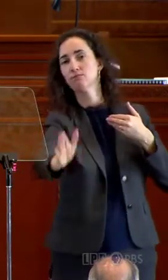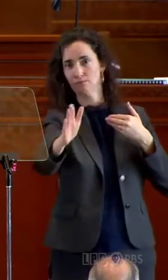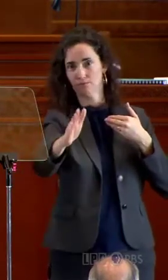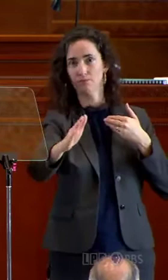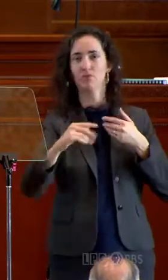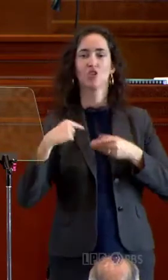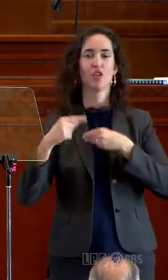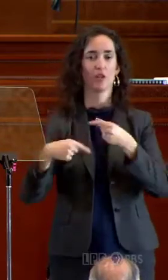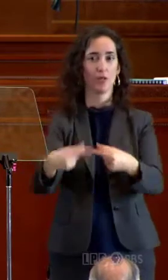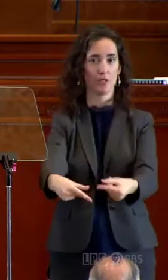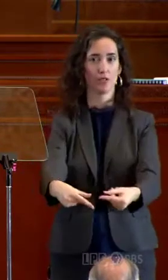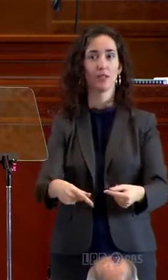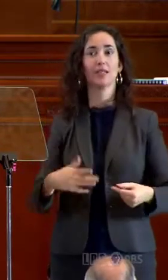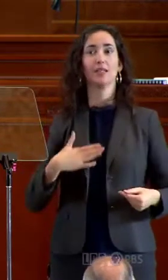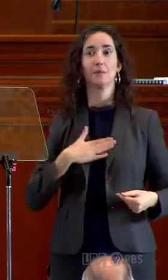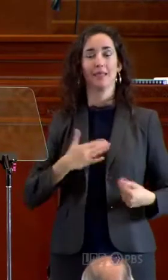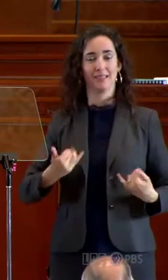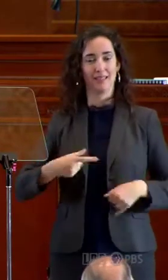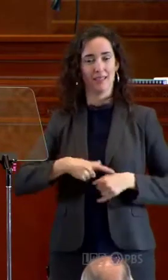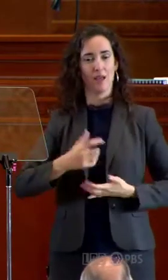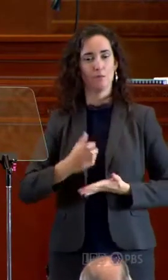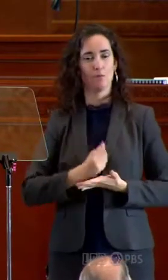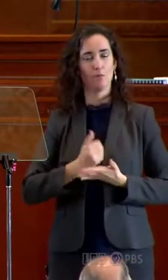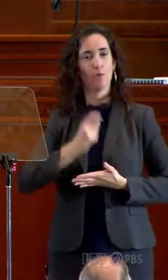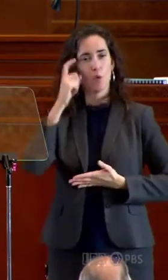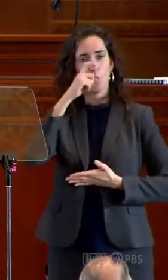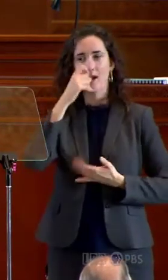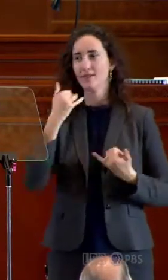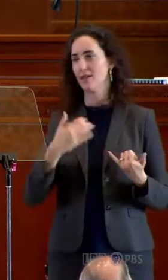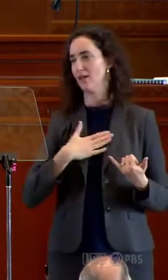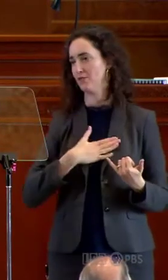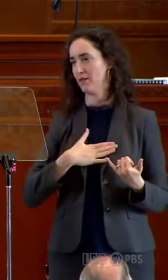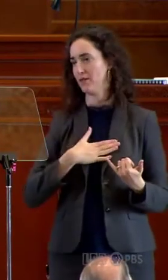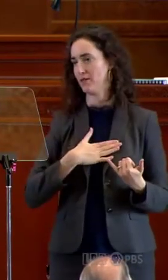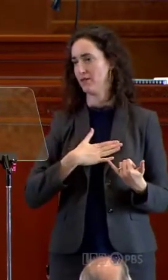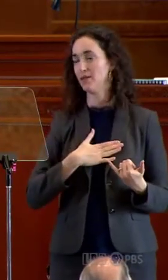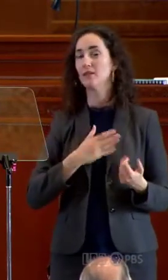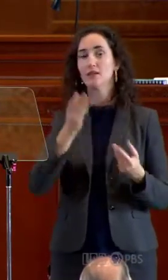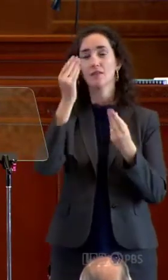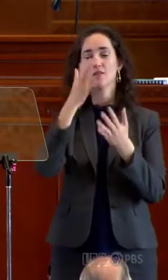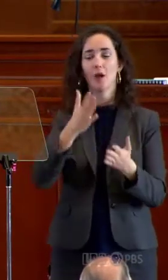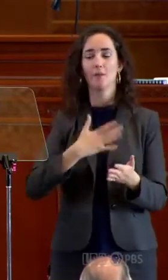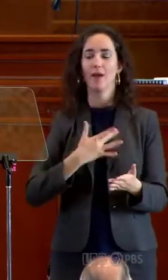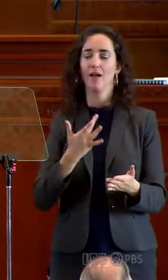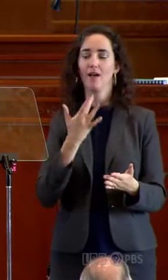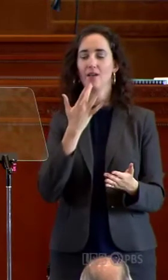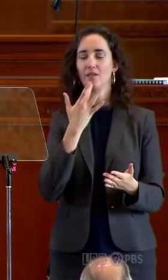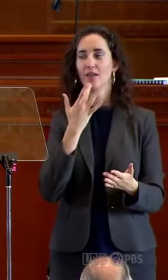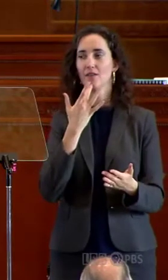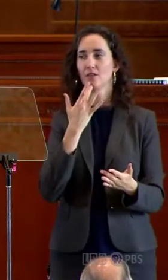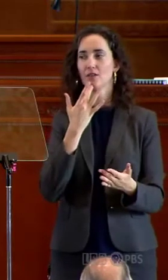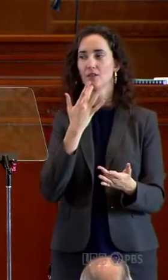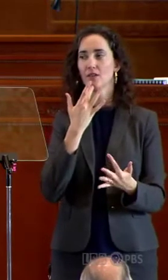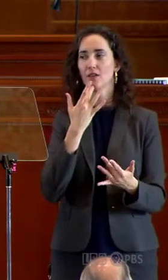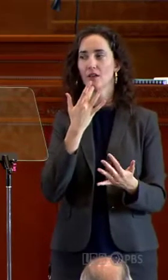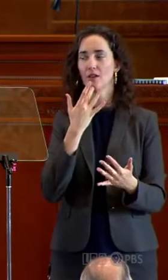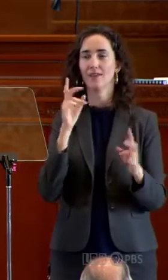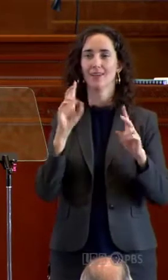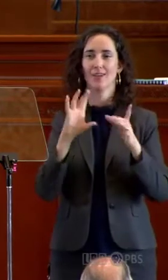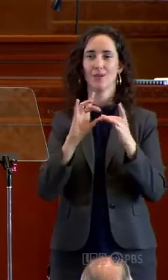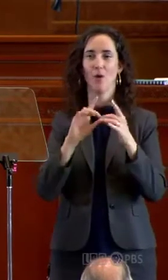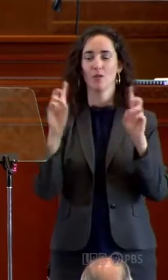I'm asking that we use this time wisely. And I'll leave you with my favorite. Blessed